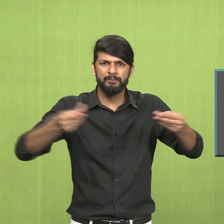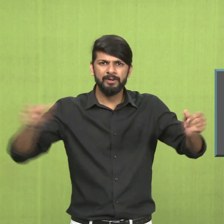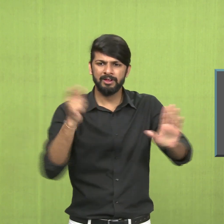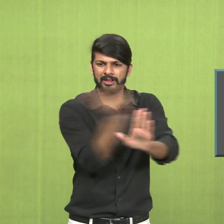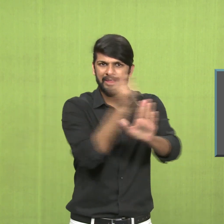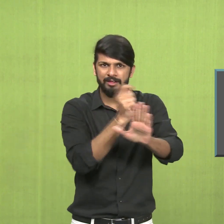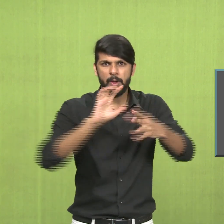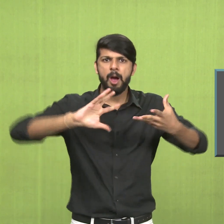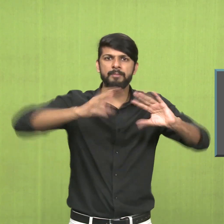Textile,